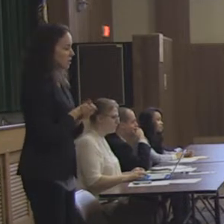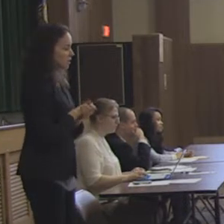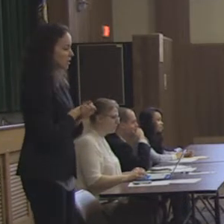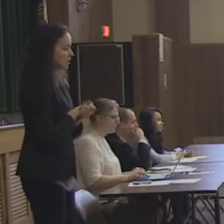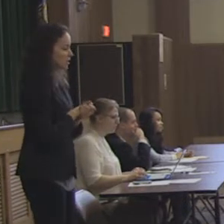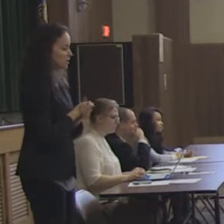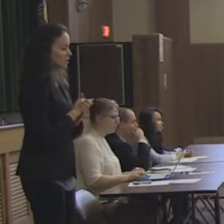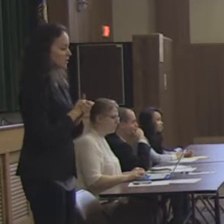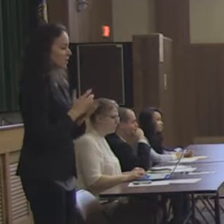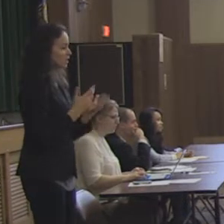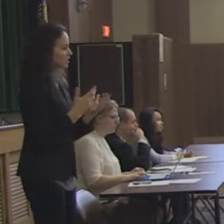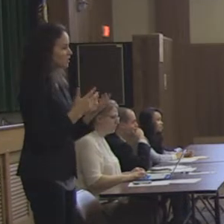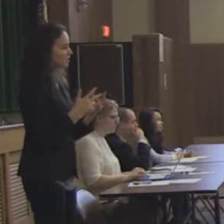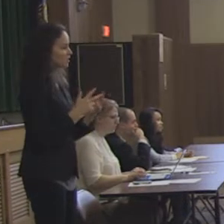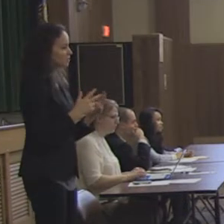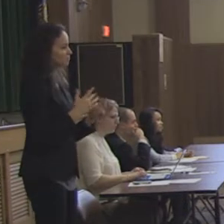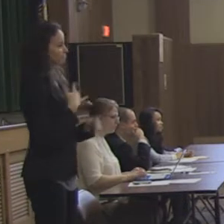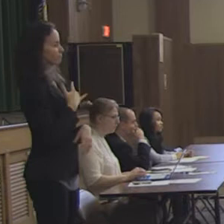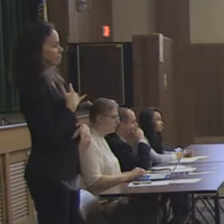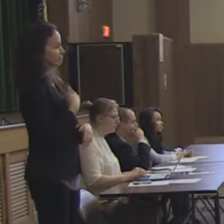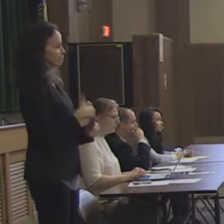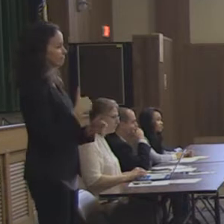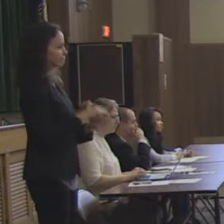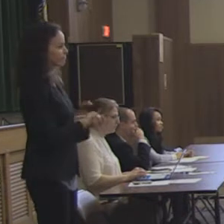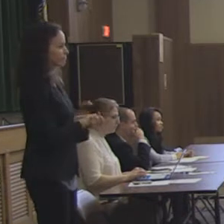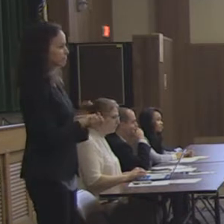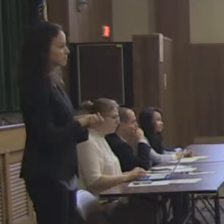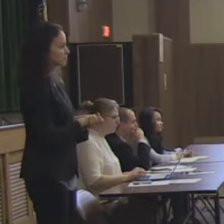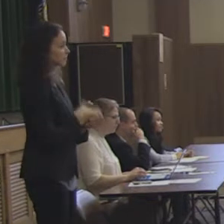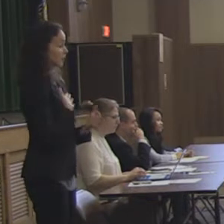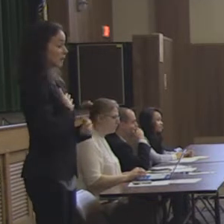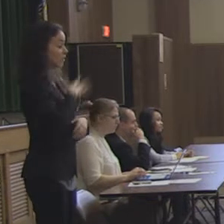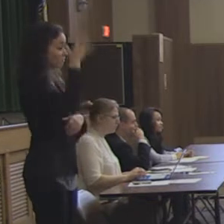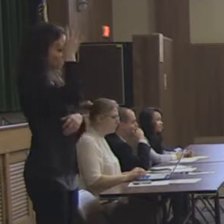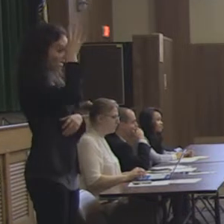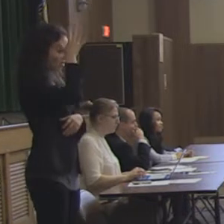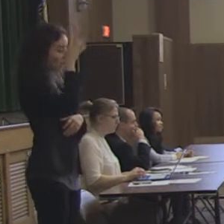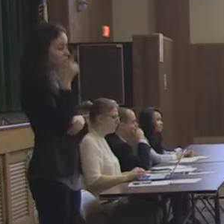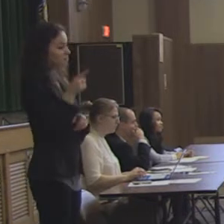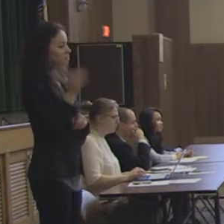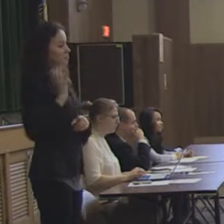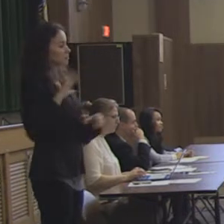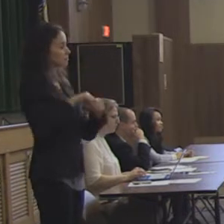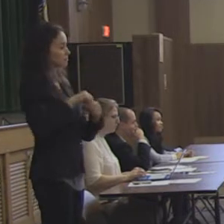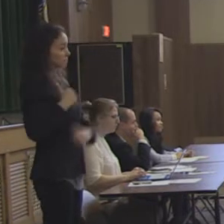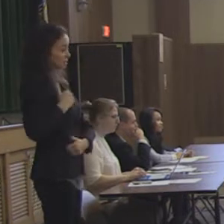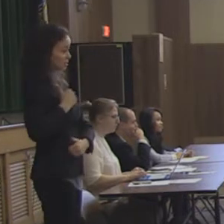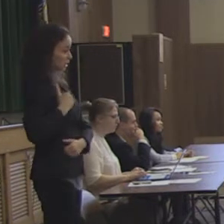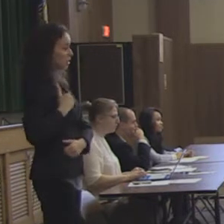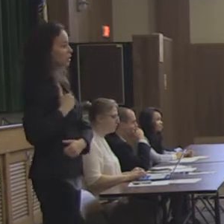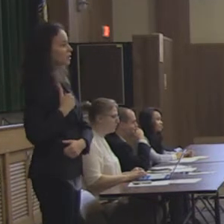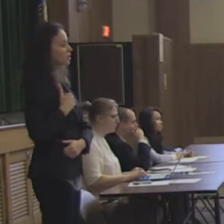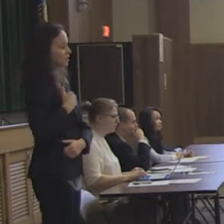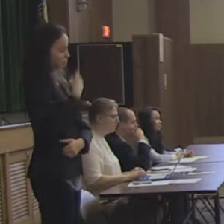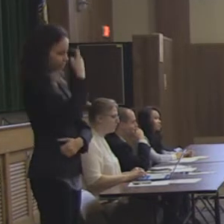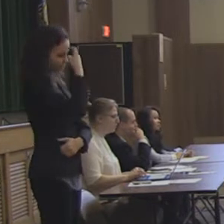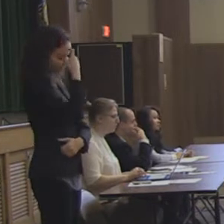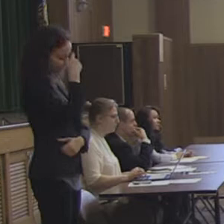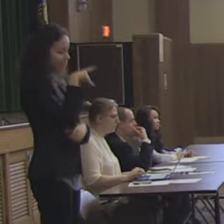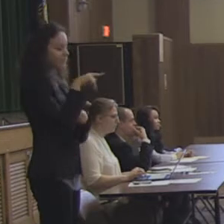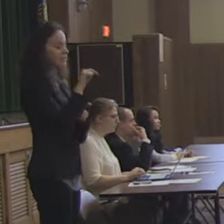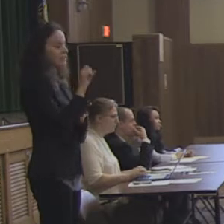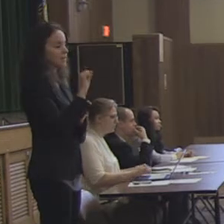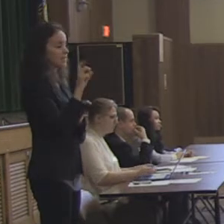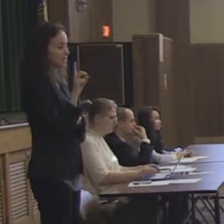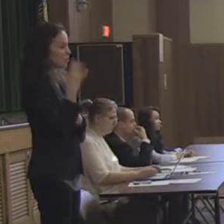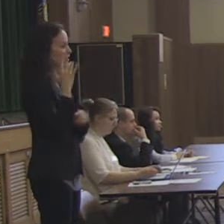in their life. My father was a vet. He suffered from PTSD after World War